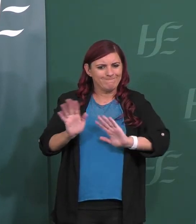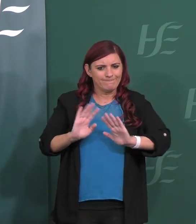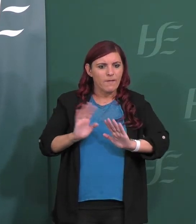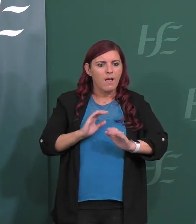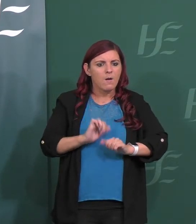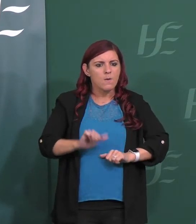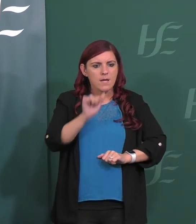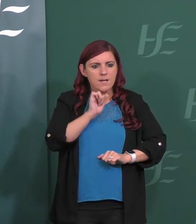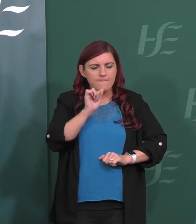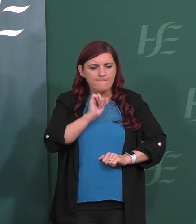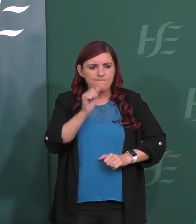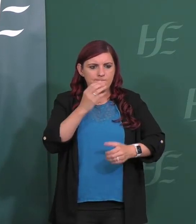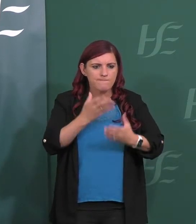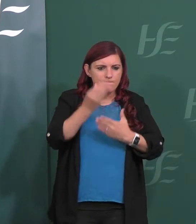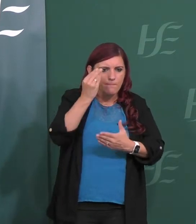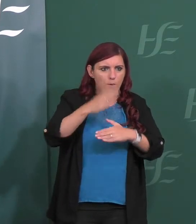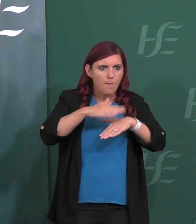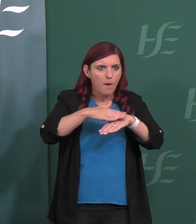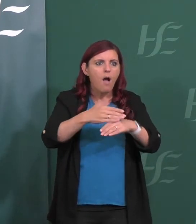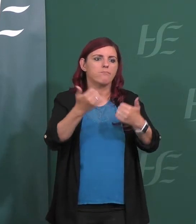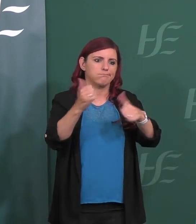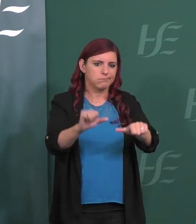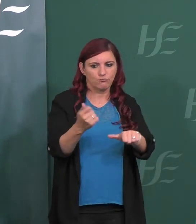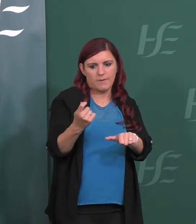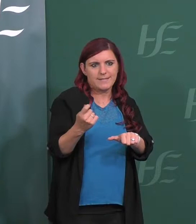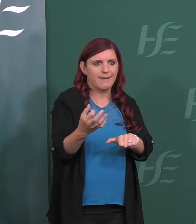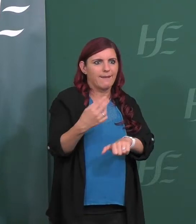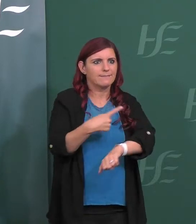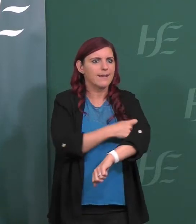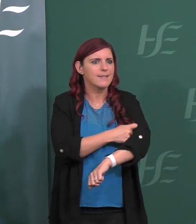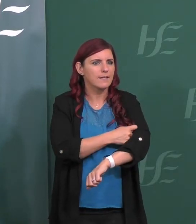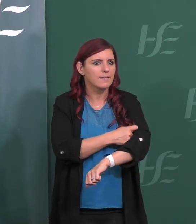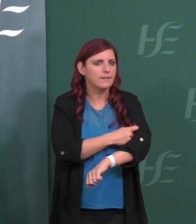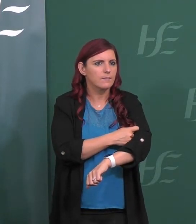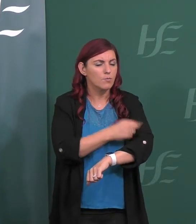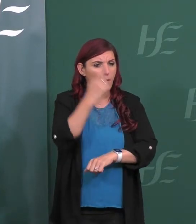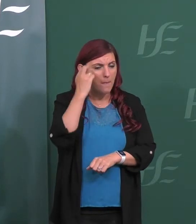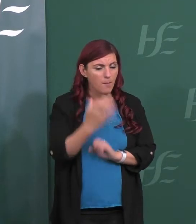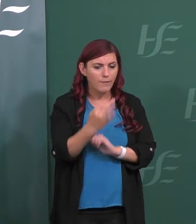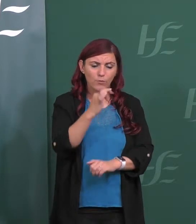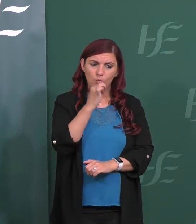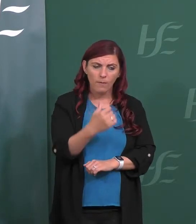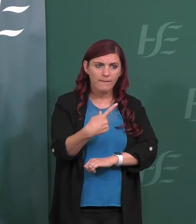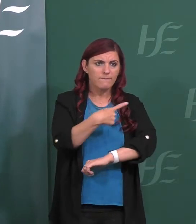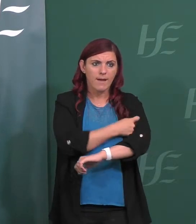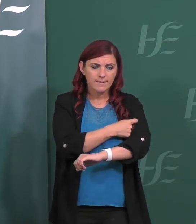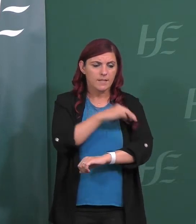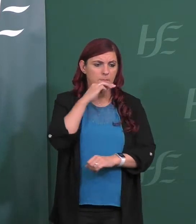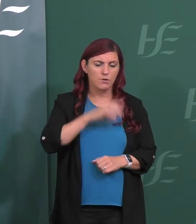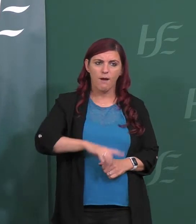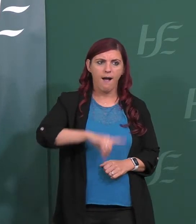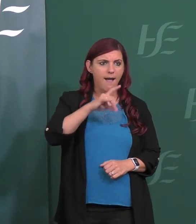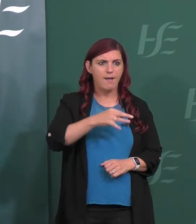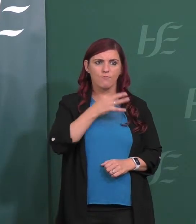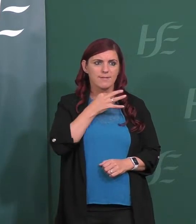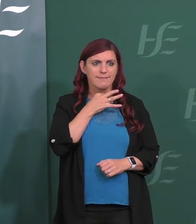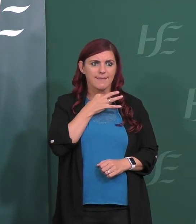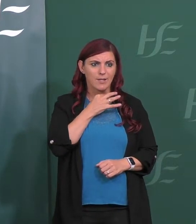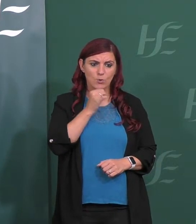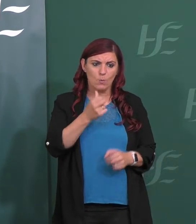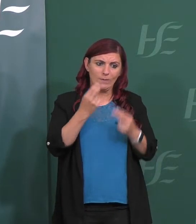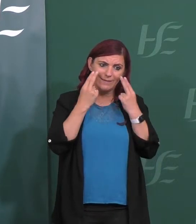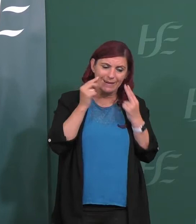information. But again, I make a very clear call. You are putting yourself at a higher level of risk than you need to without being vaccinated.